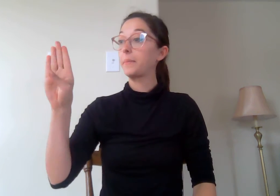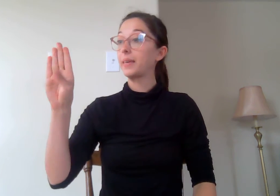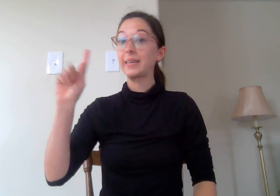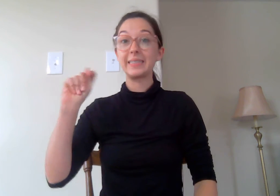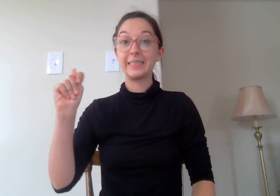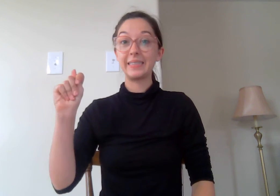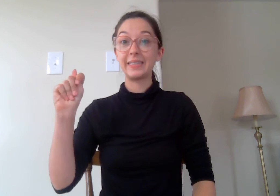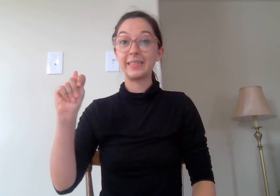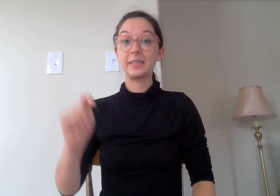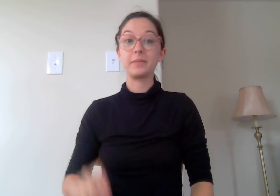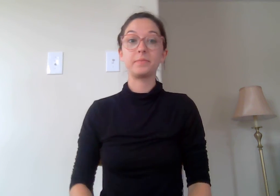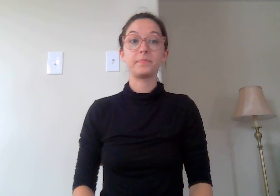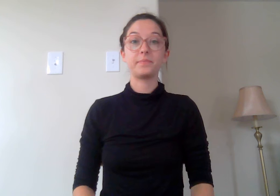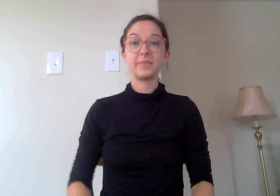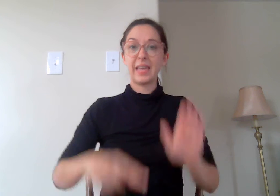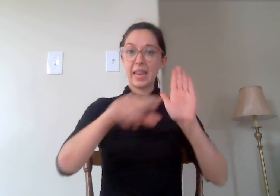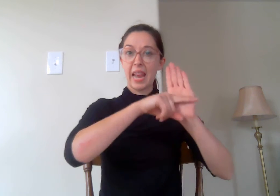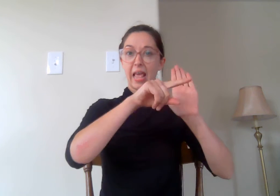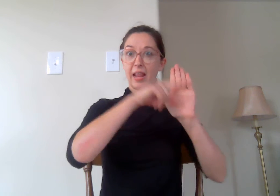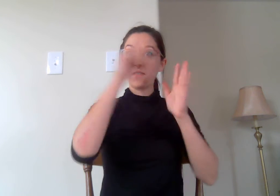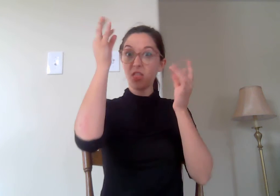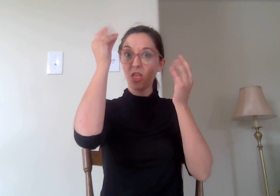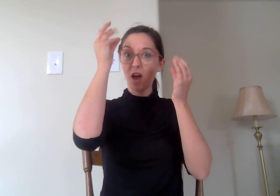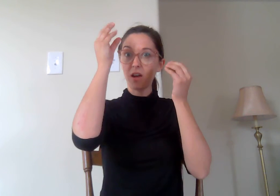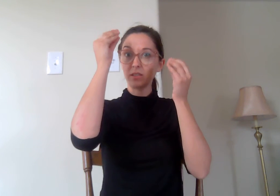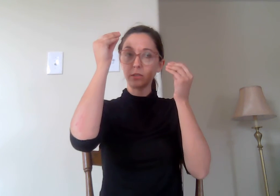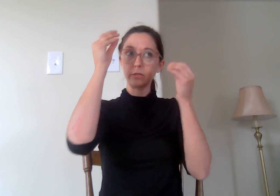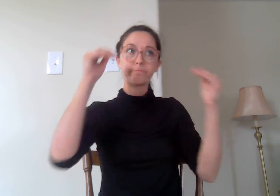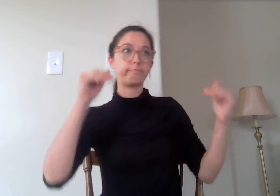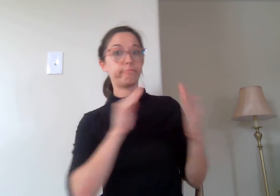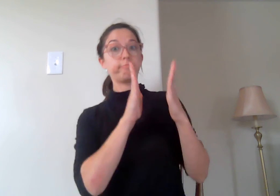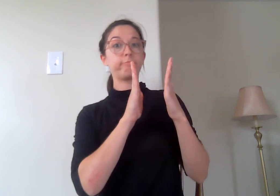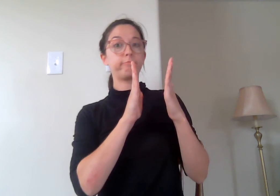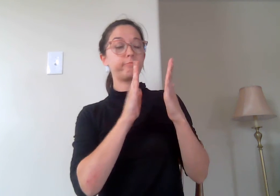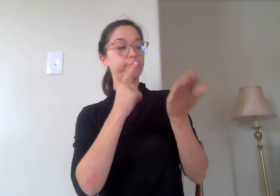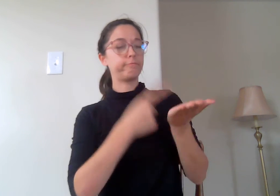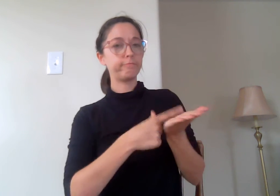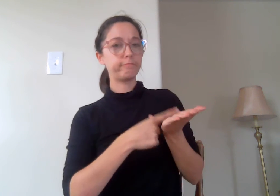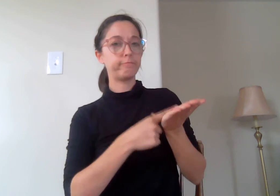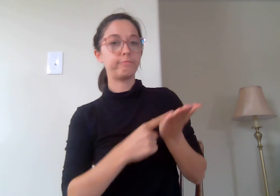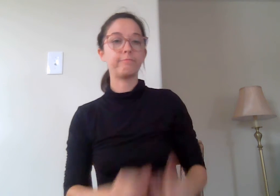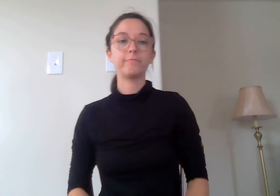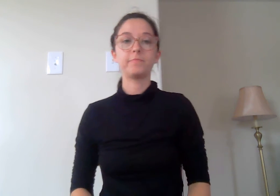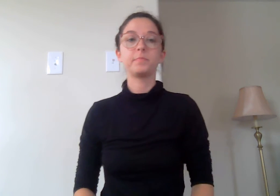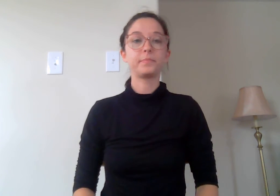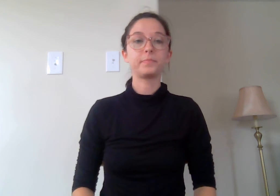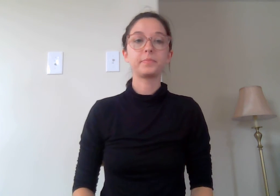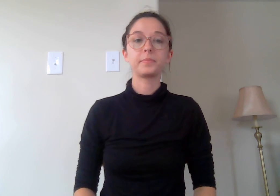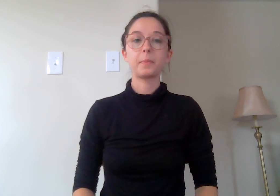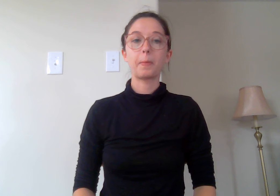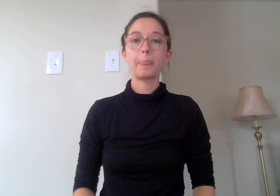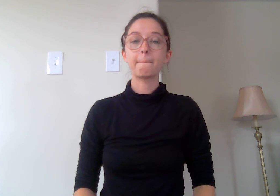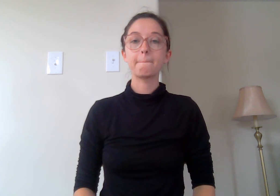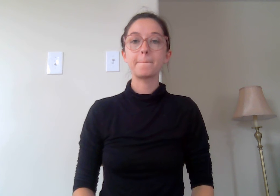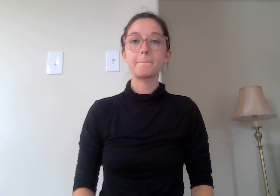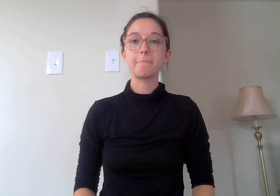Now, a lot of us took courses in cognitive behavioral therapy. We've worked with CBT for many, many years. So some of this is just going